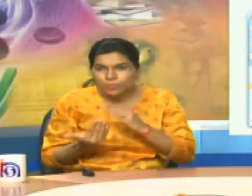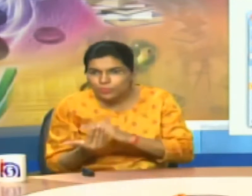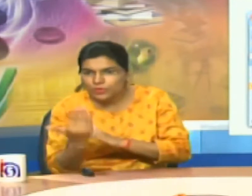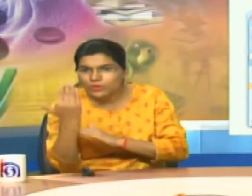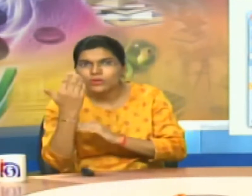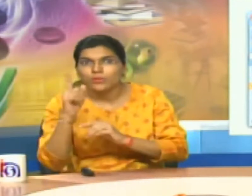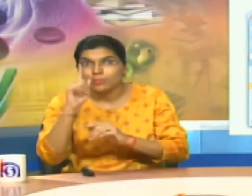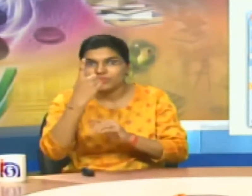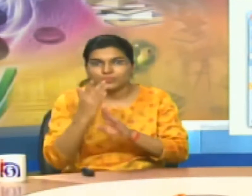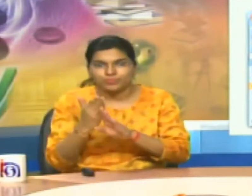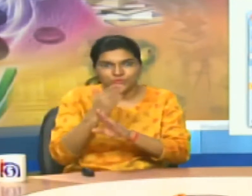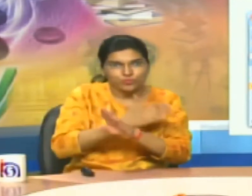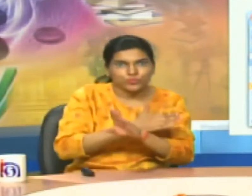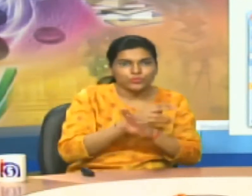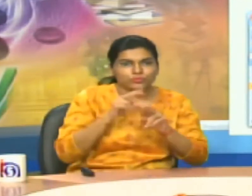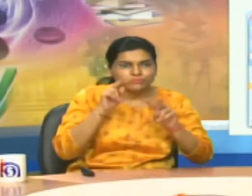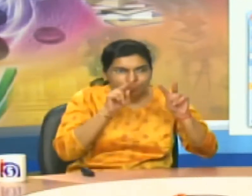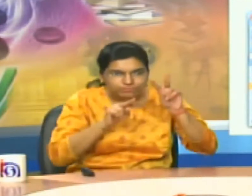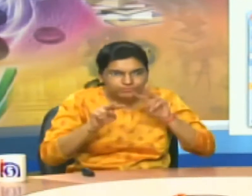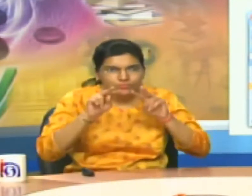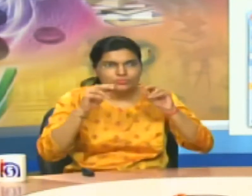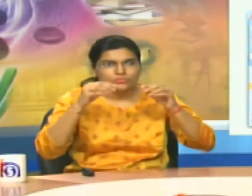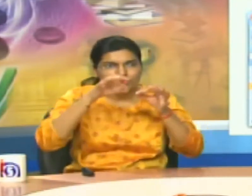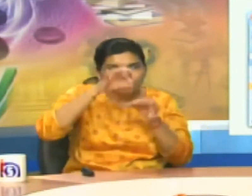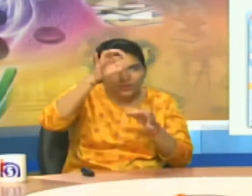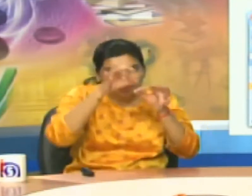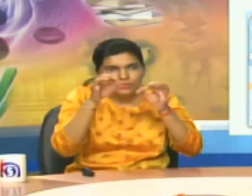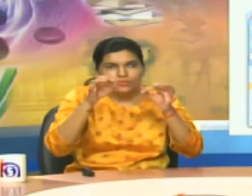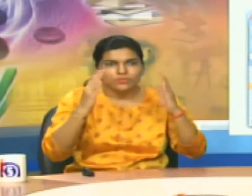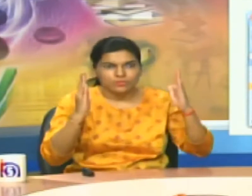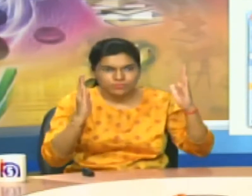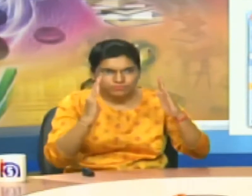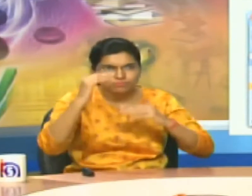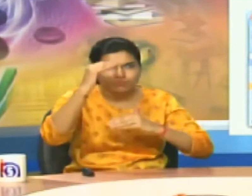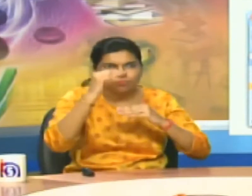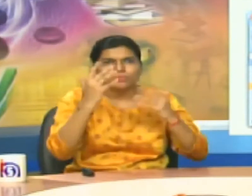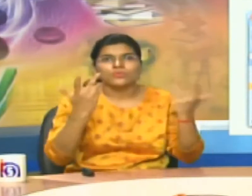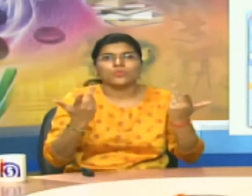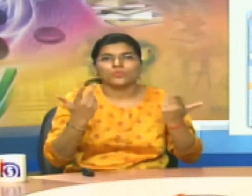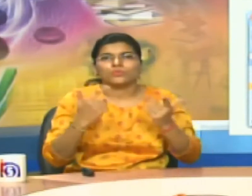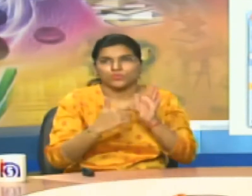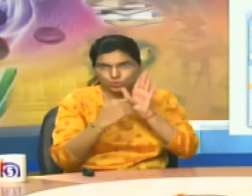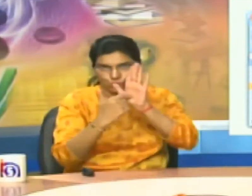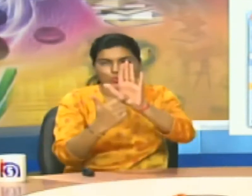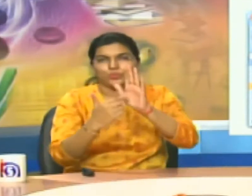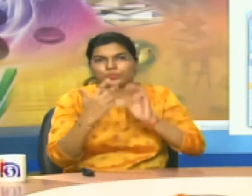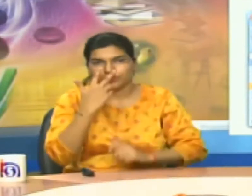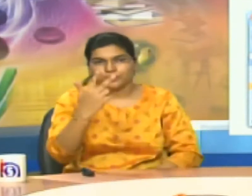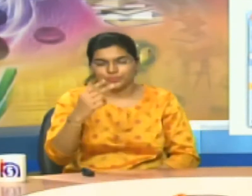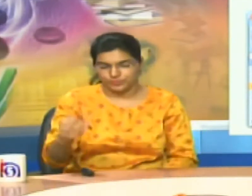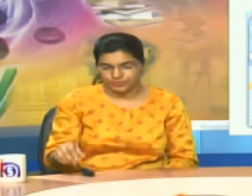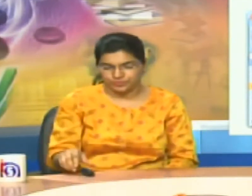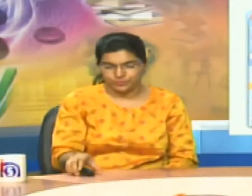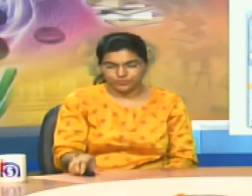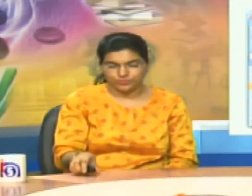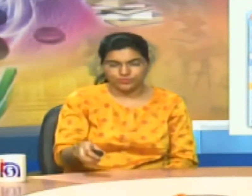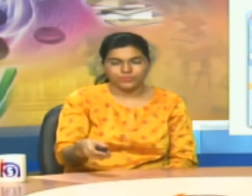Now page setup, how to do the page setting, how do you select the page, that I will show